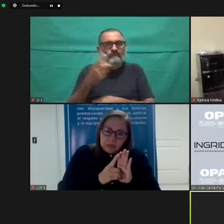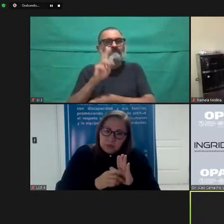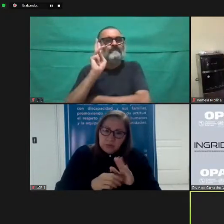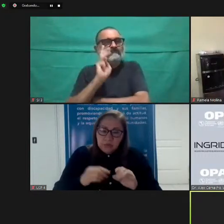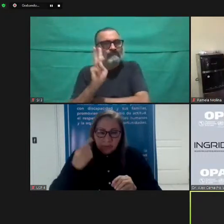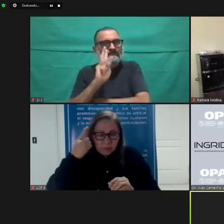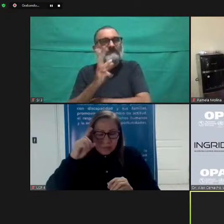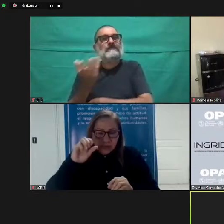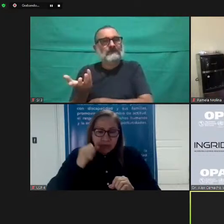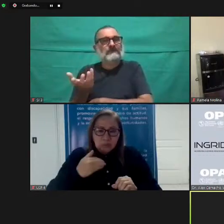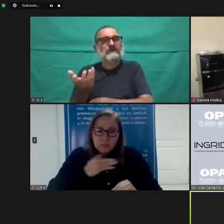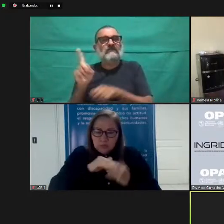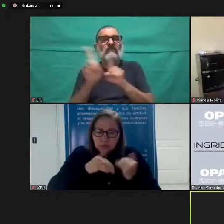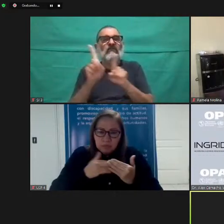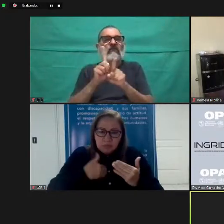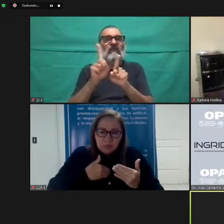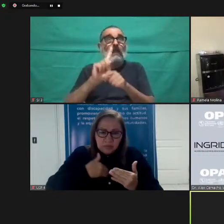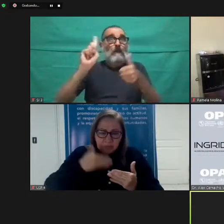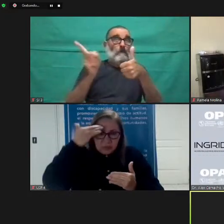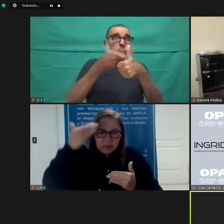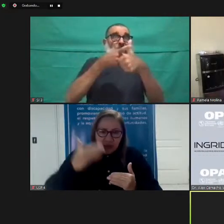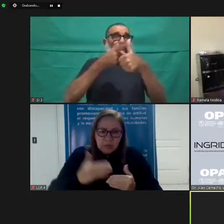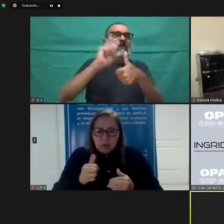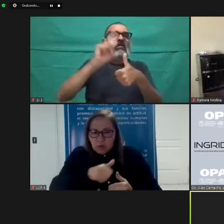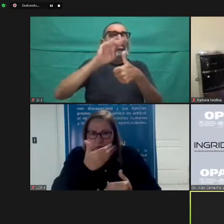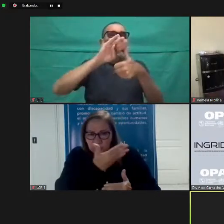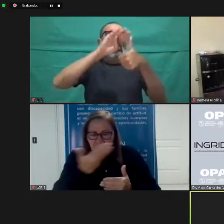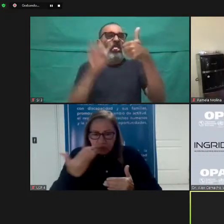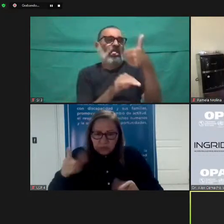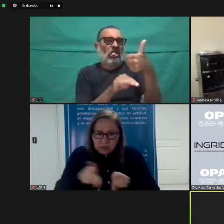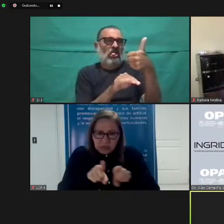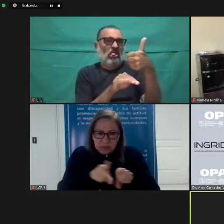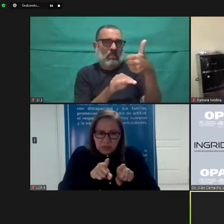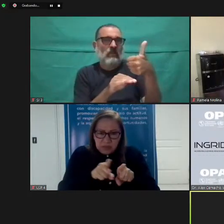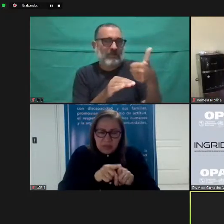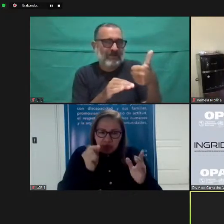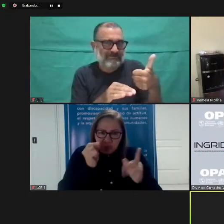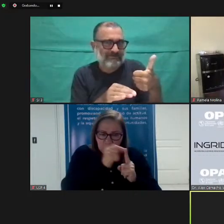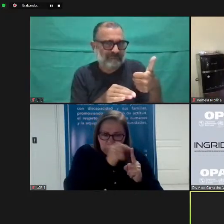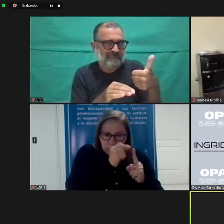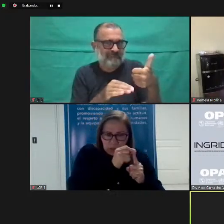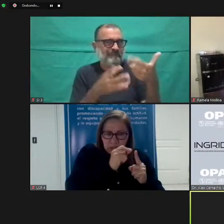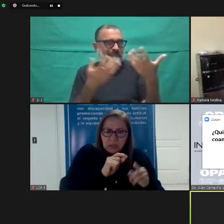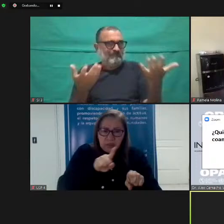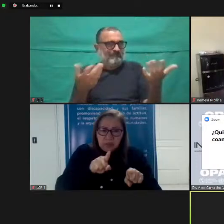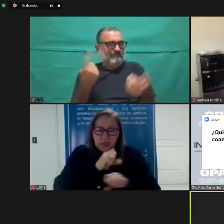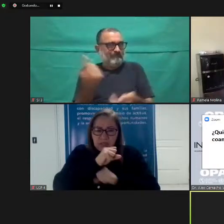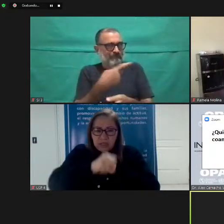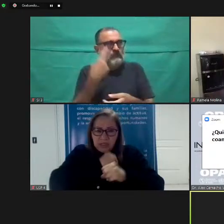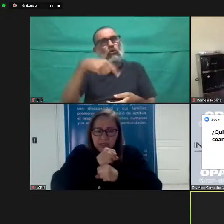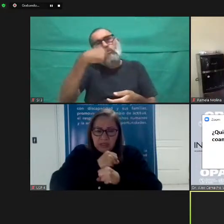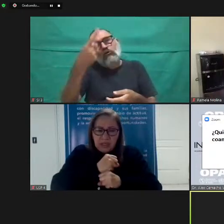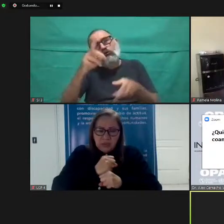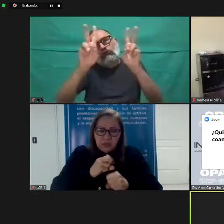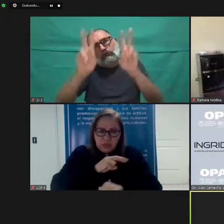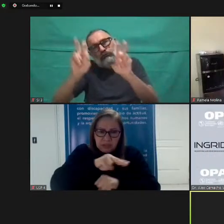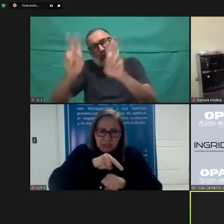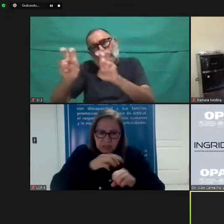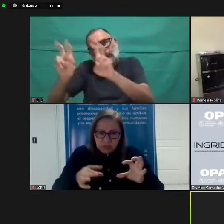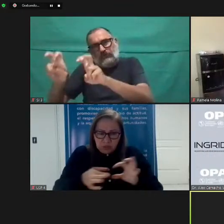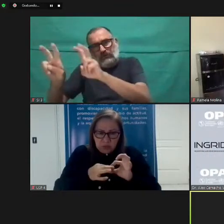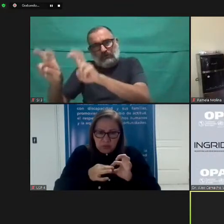different organizations these and several other factors provoked immediate actions of the